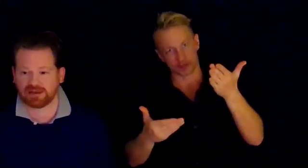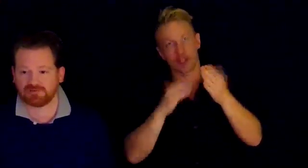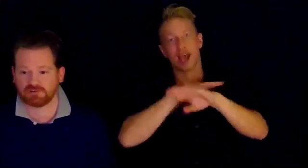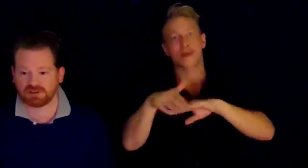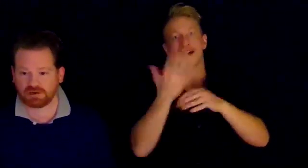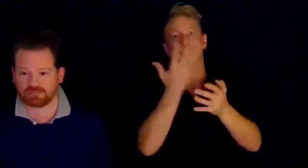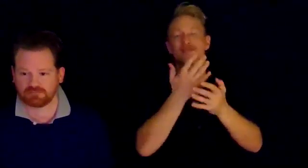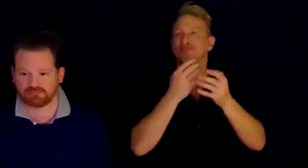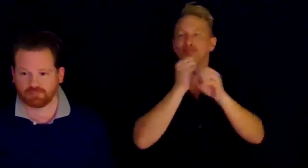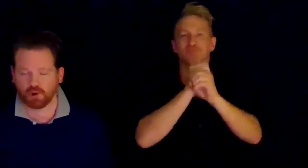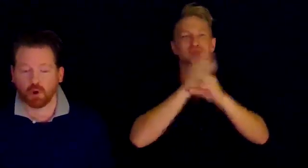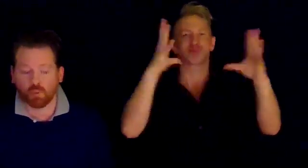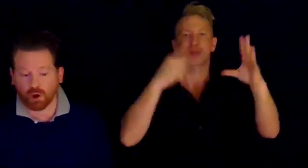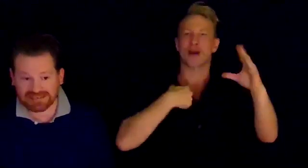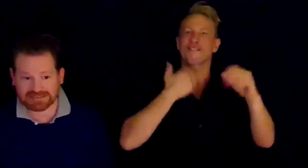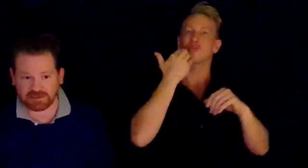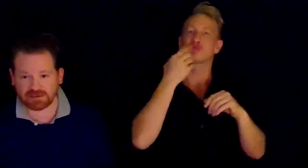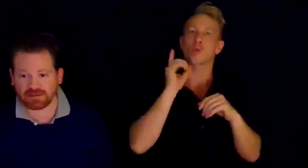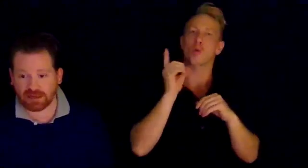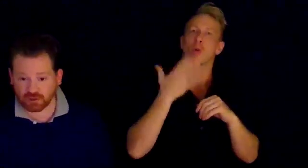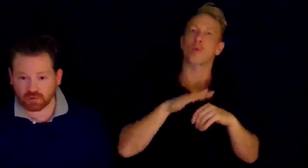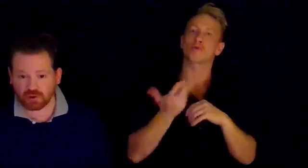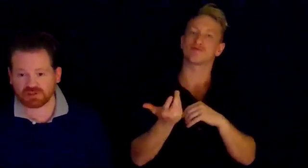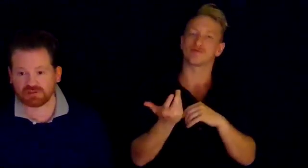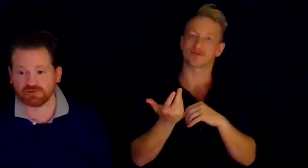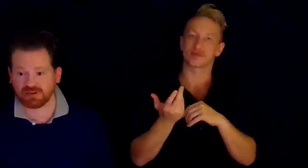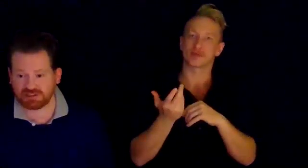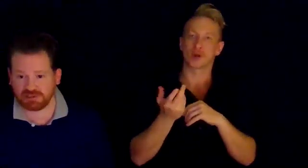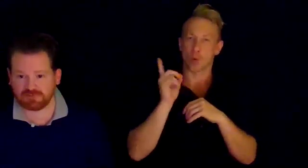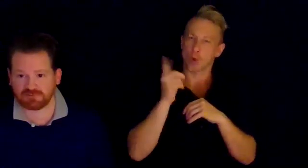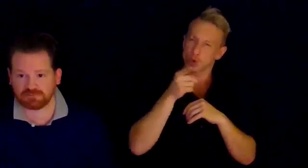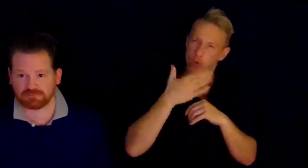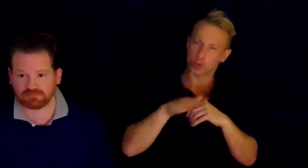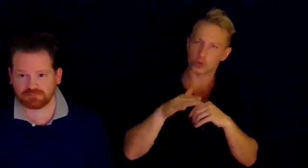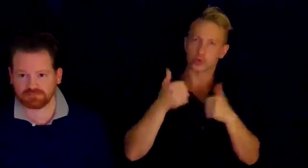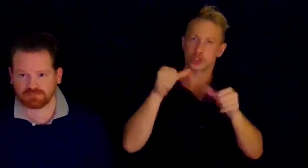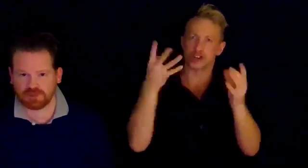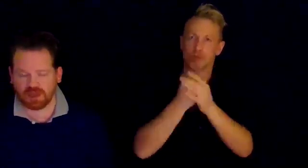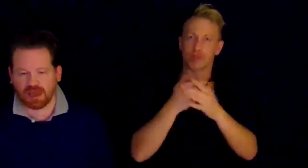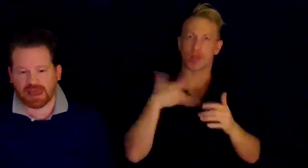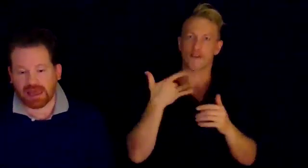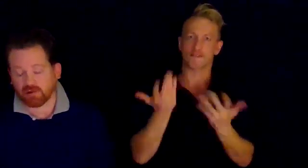your plan in the future. What is it that you want to achieve?